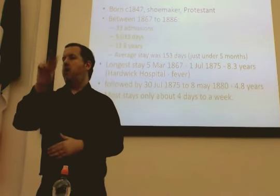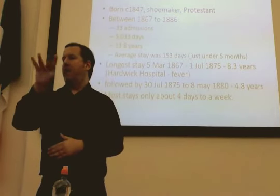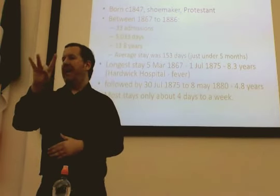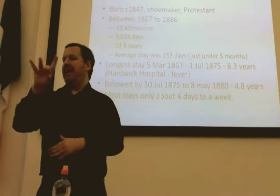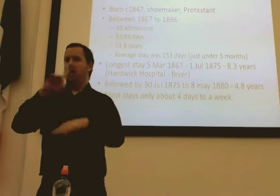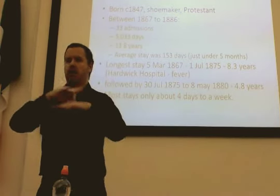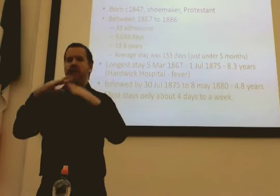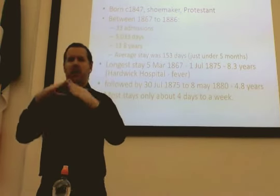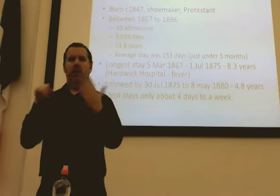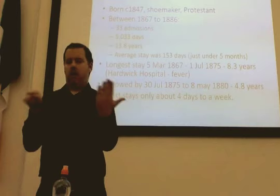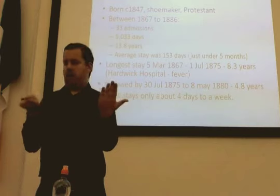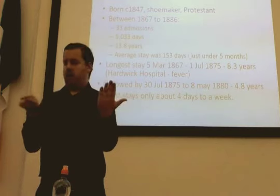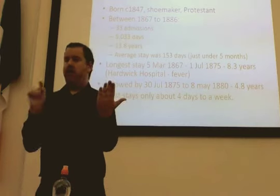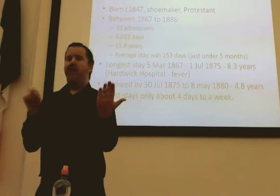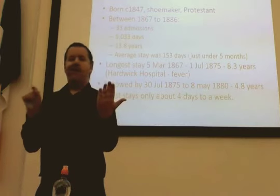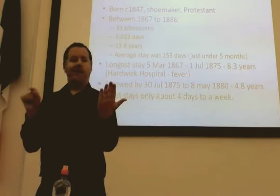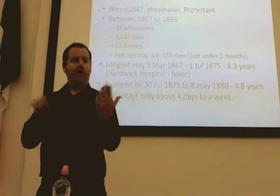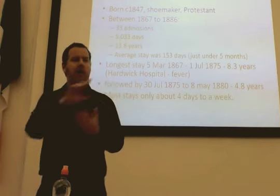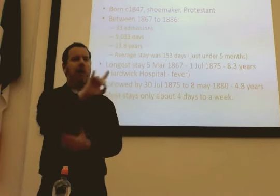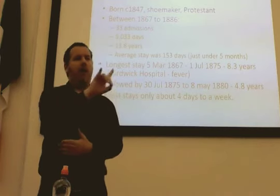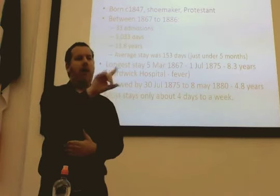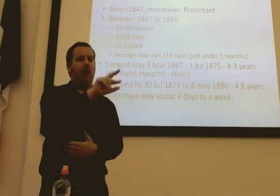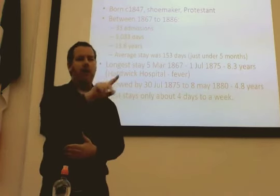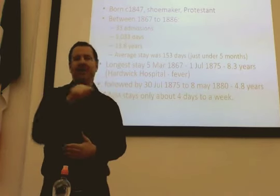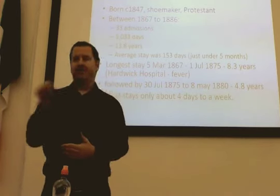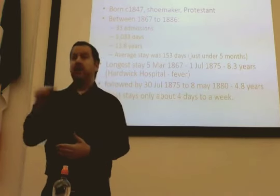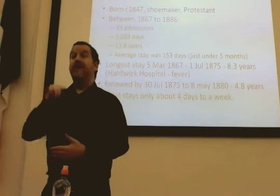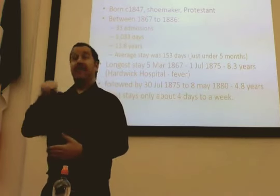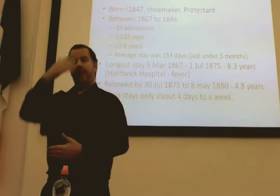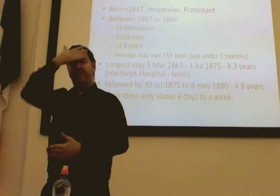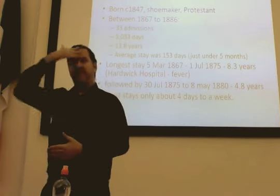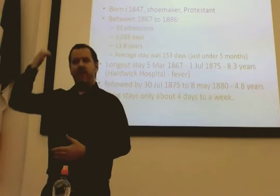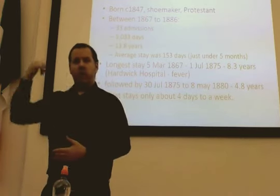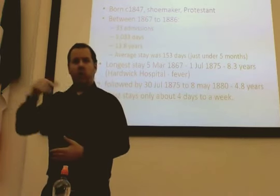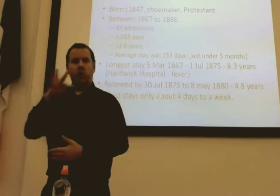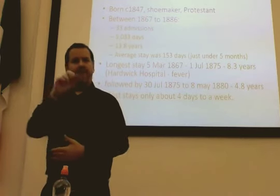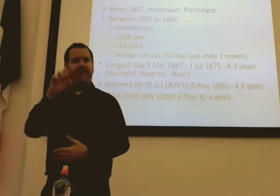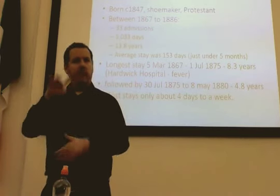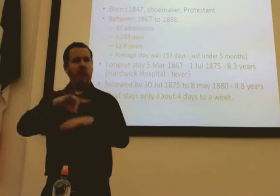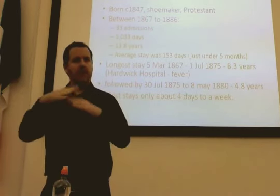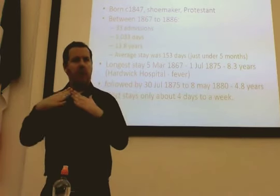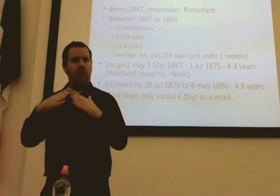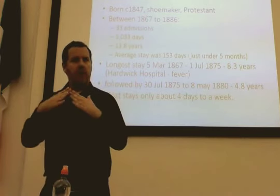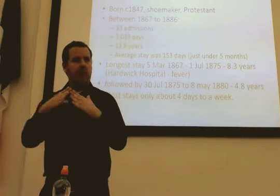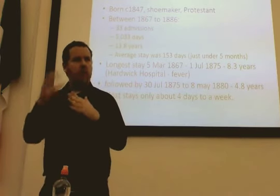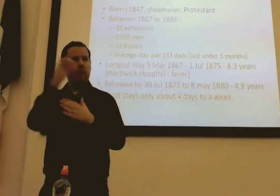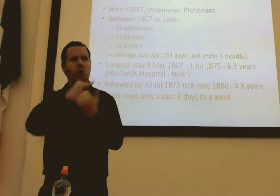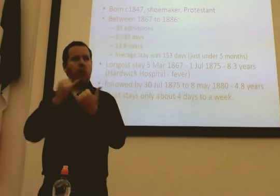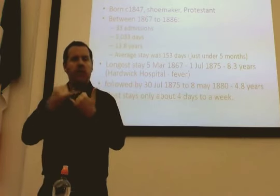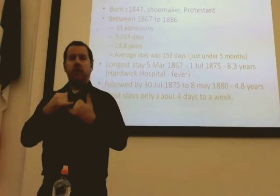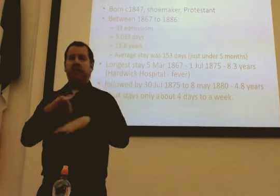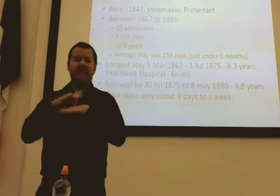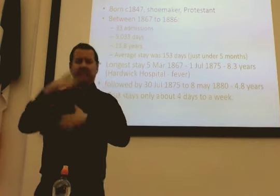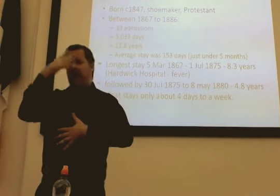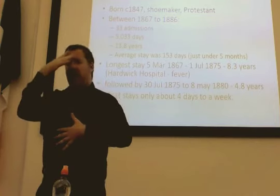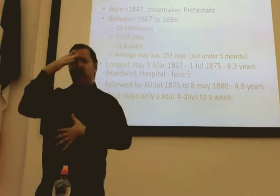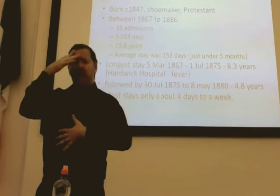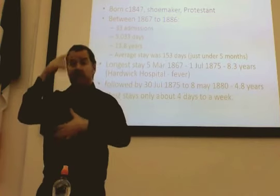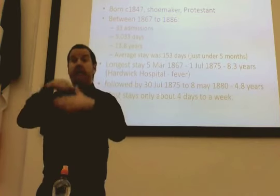hospital, in Heidelberg Hospital, suffering from a fever in hospital. So it looks like that he was so